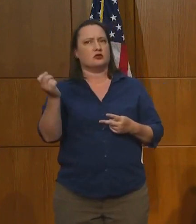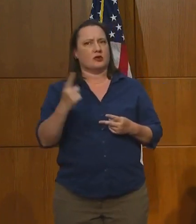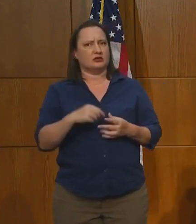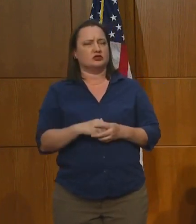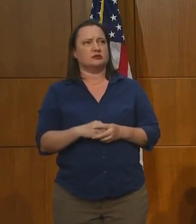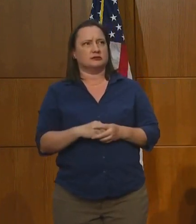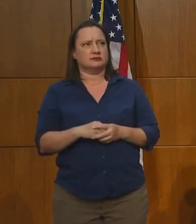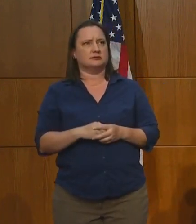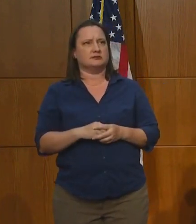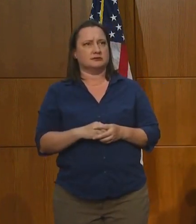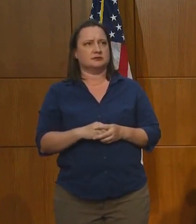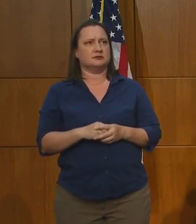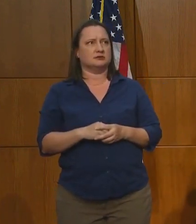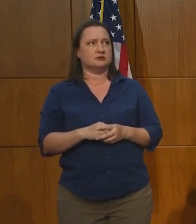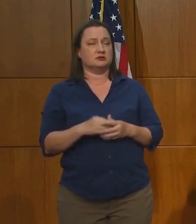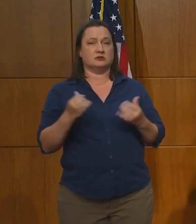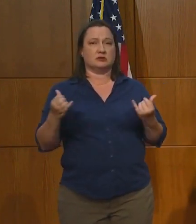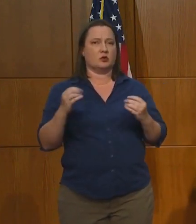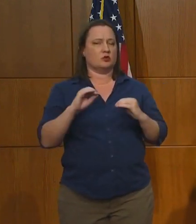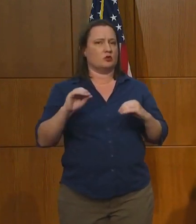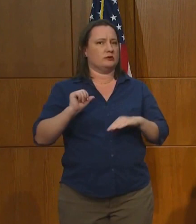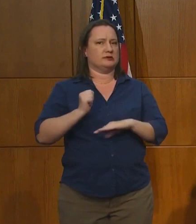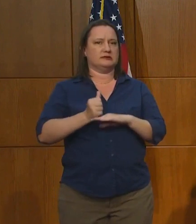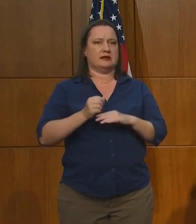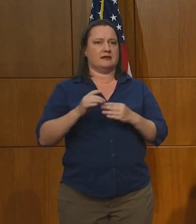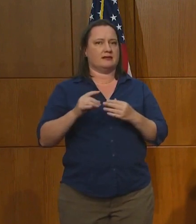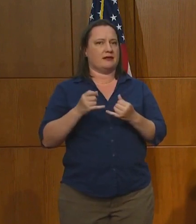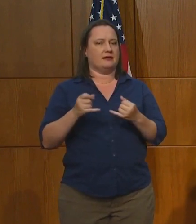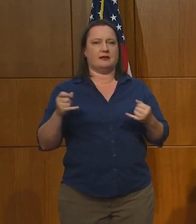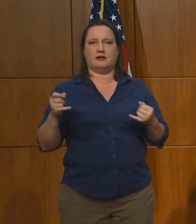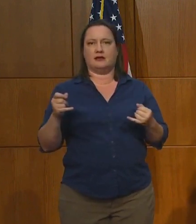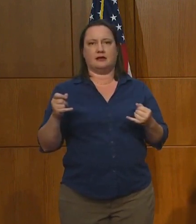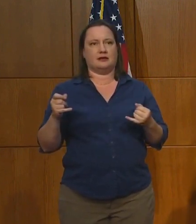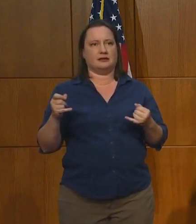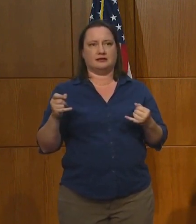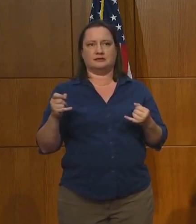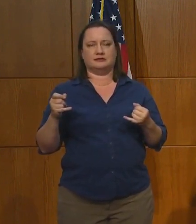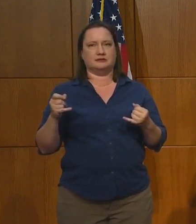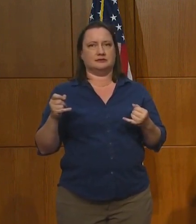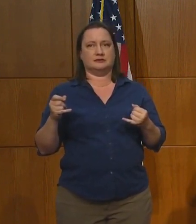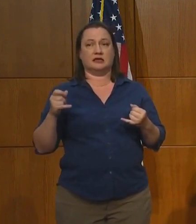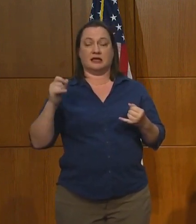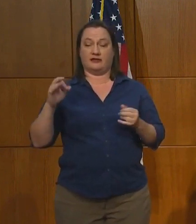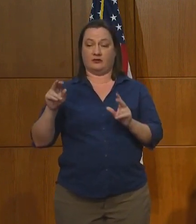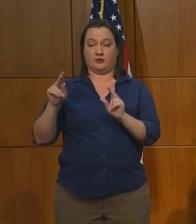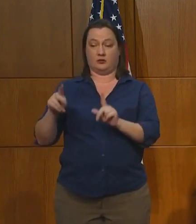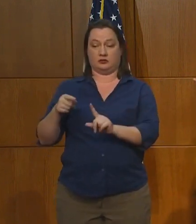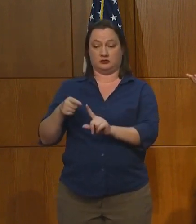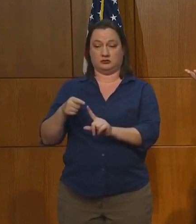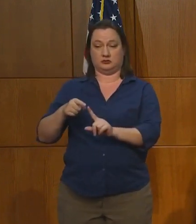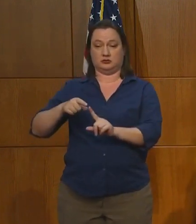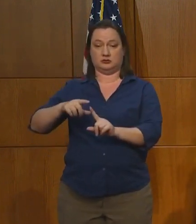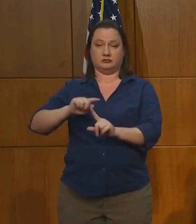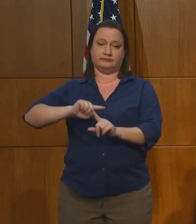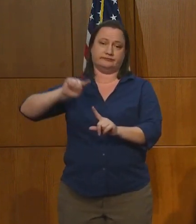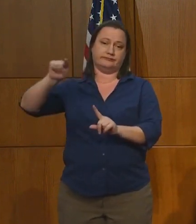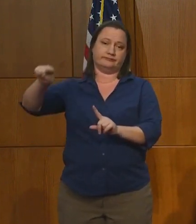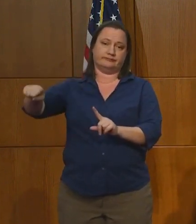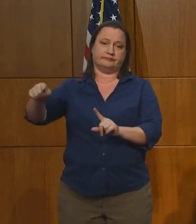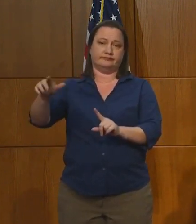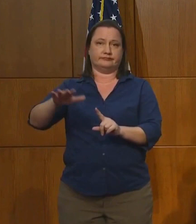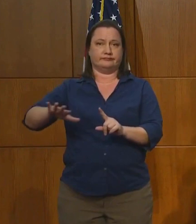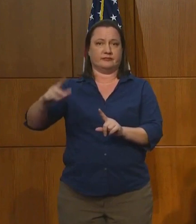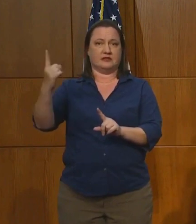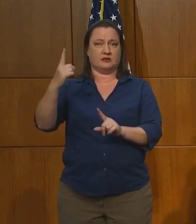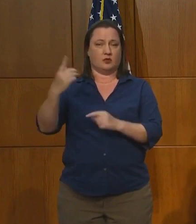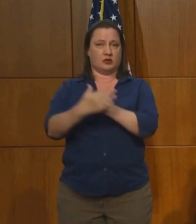don't think we have any particular guidelines in place other than, if an individual has gone to an area in the